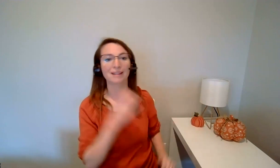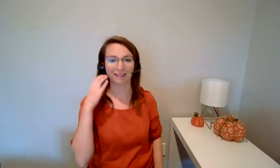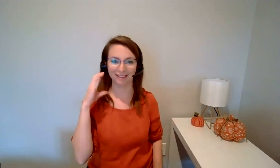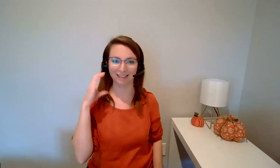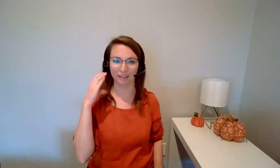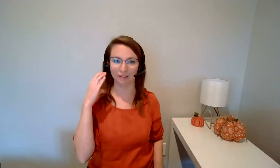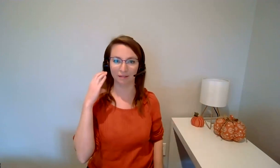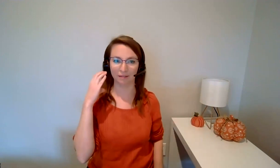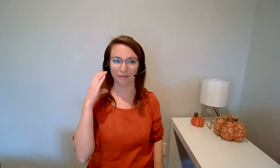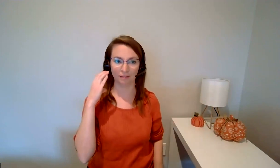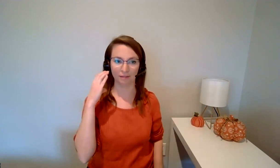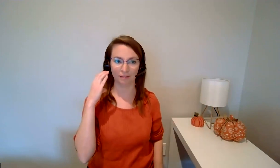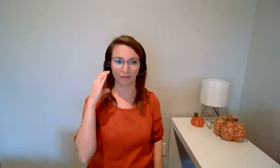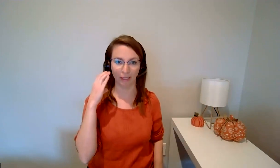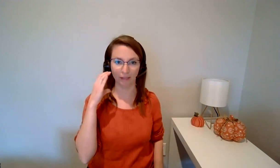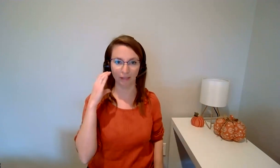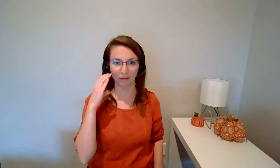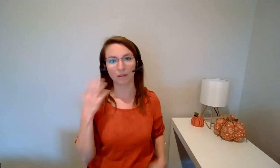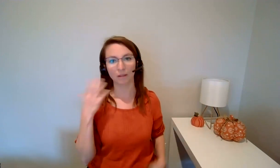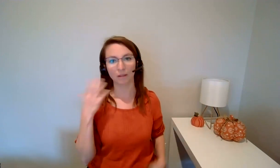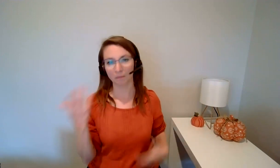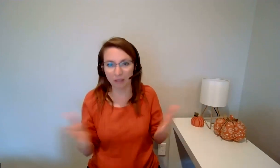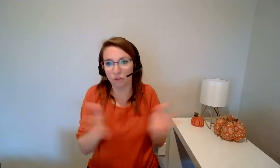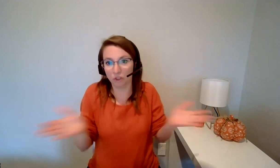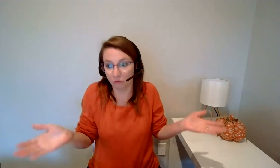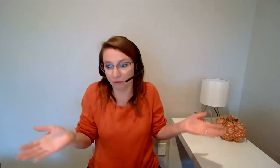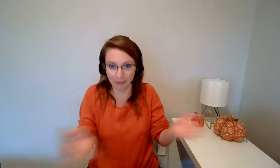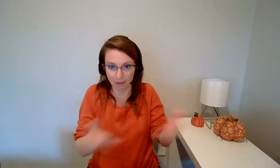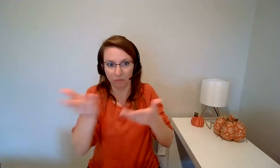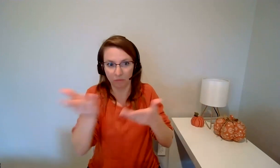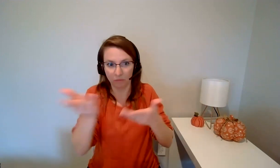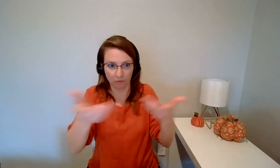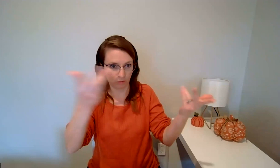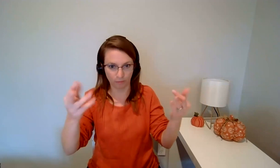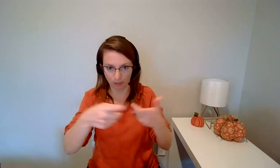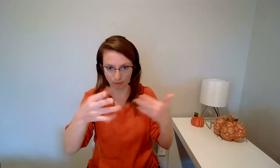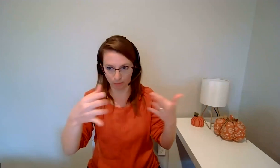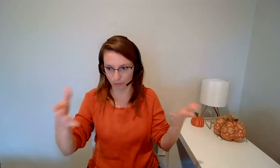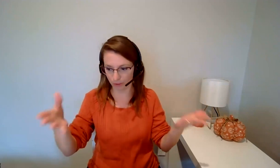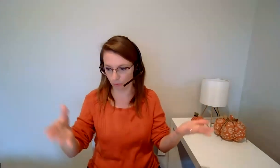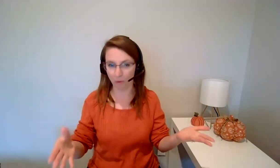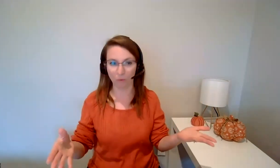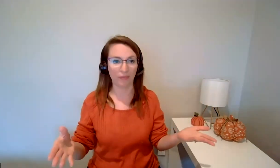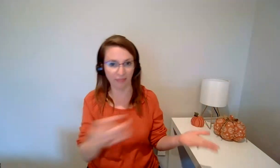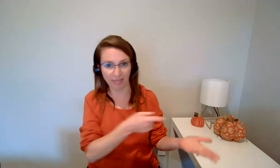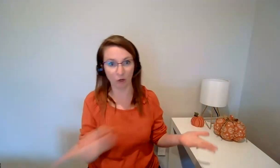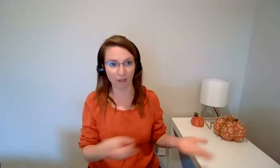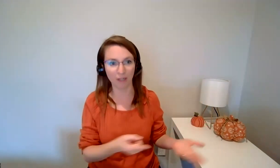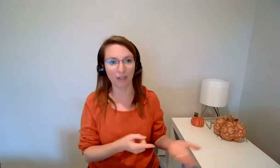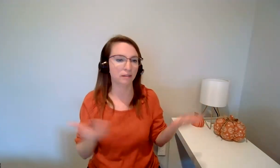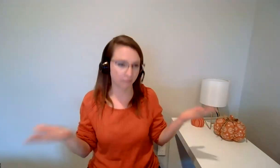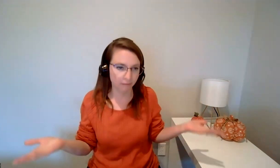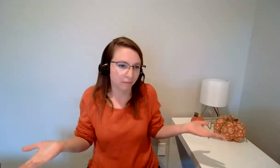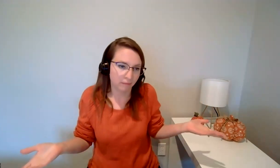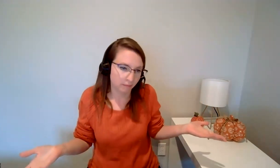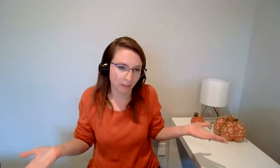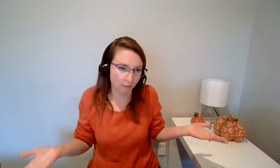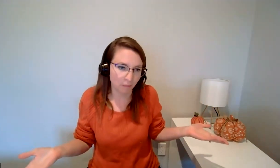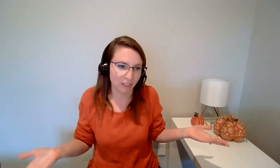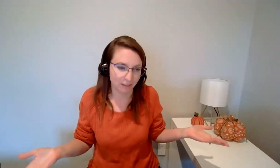her cousin. Okay. But generally, I mean, when you wrote they are cousins, that